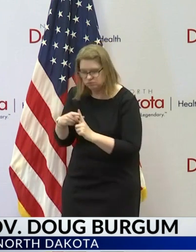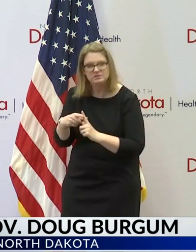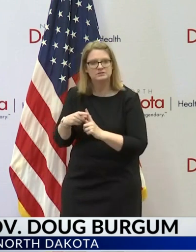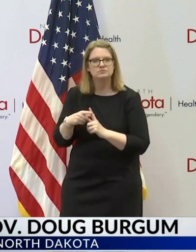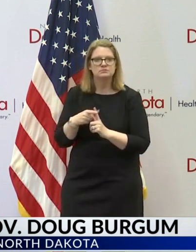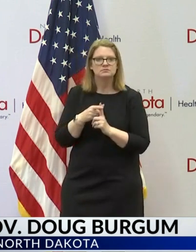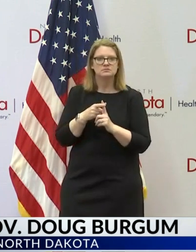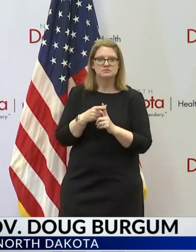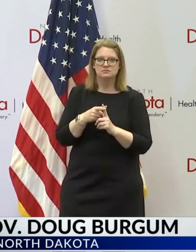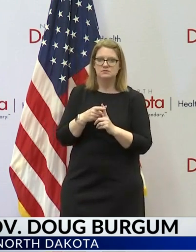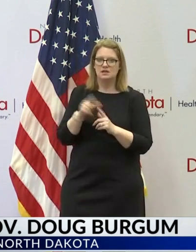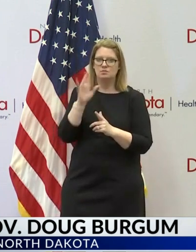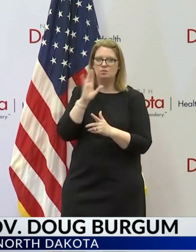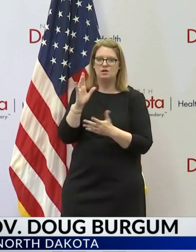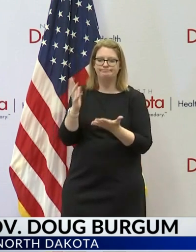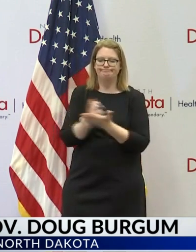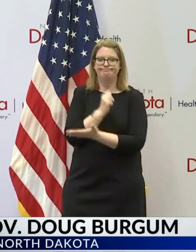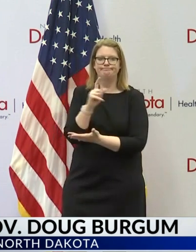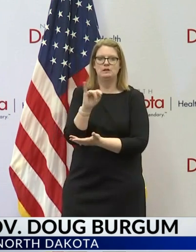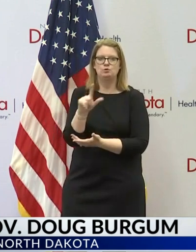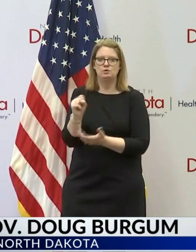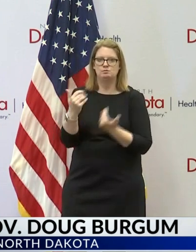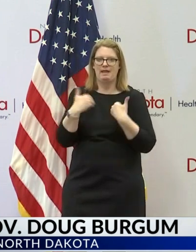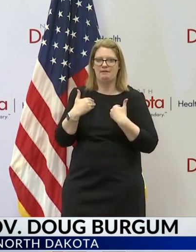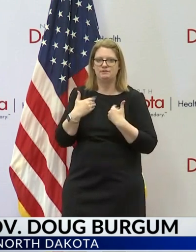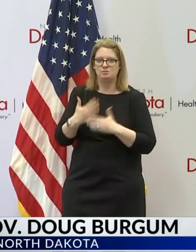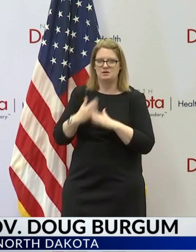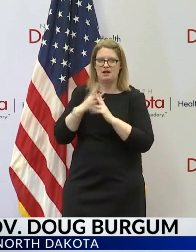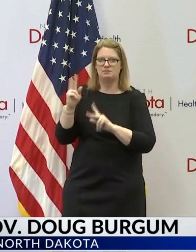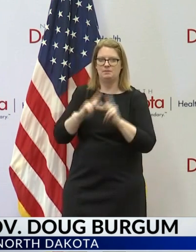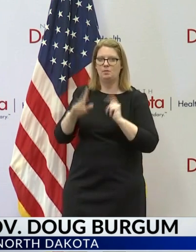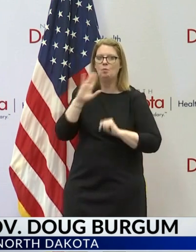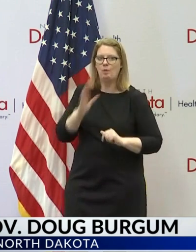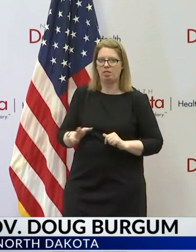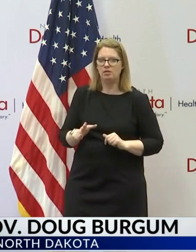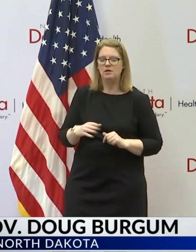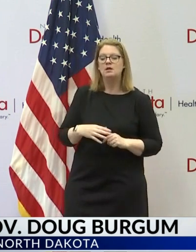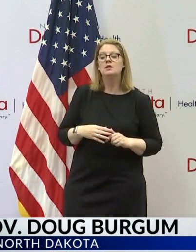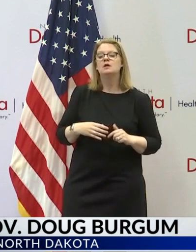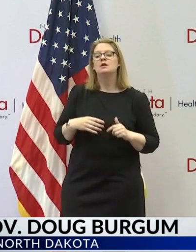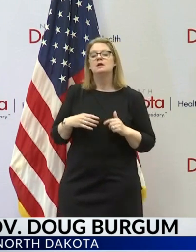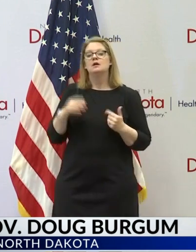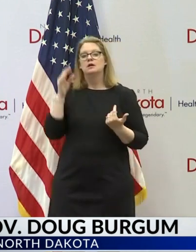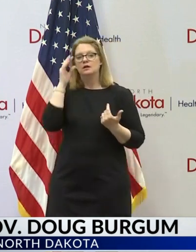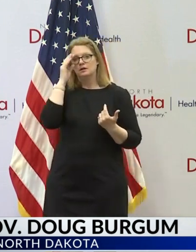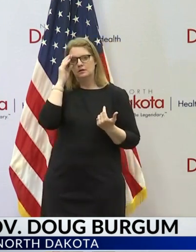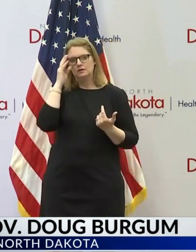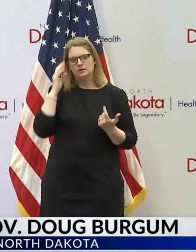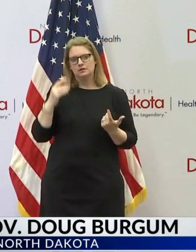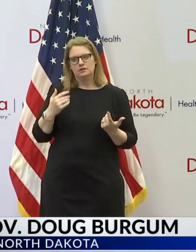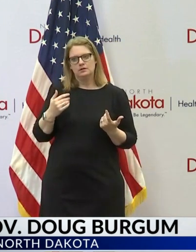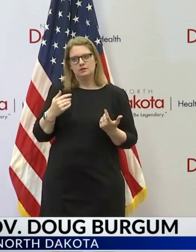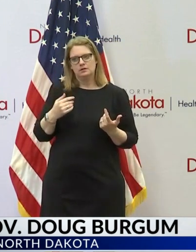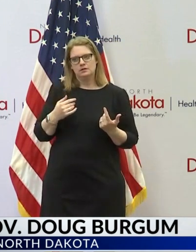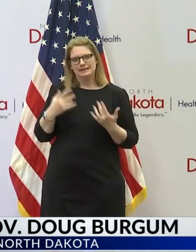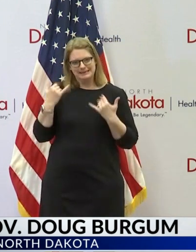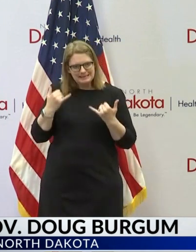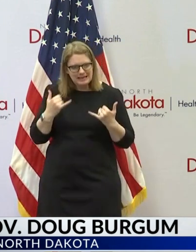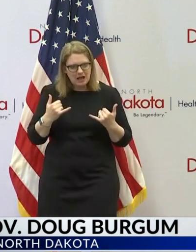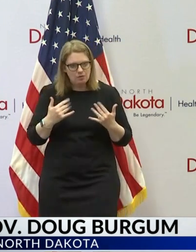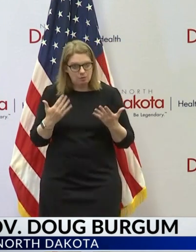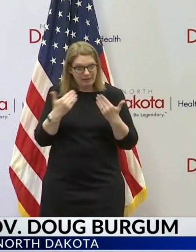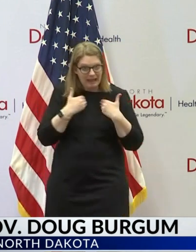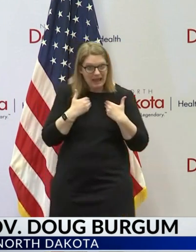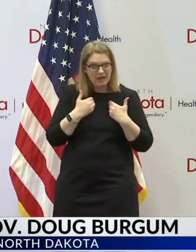tools we have to protect our citizens. But right now, this is something we need to just manage with the tools